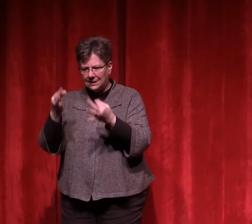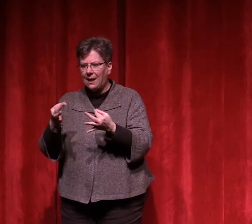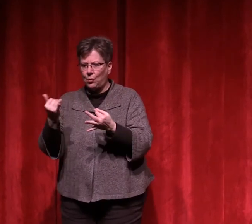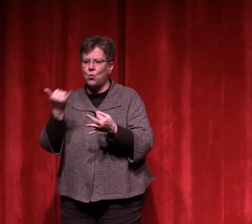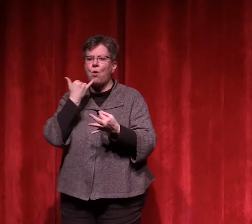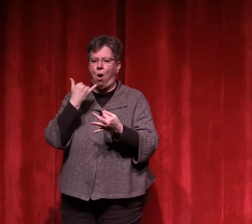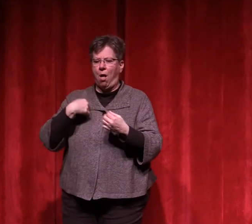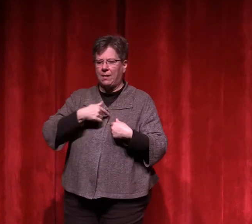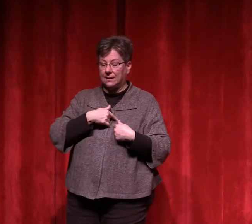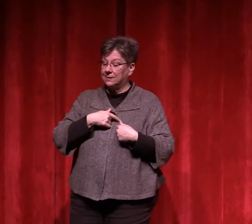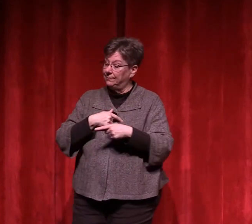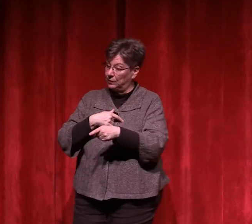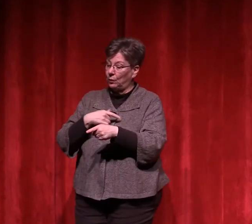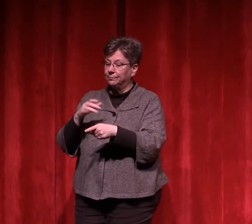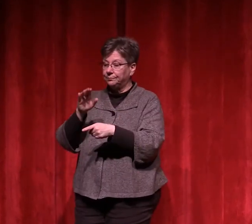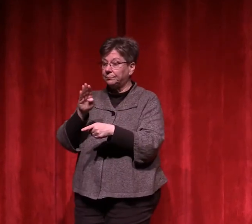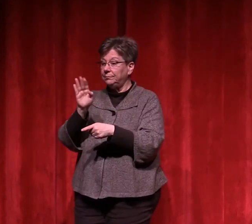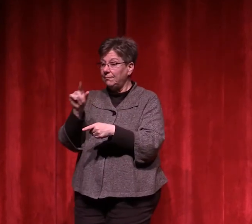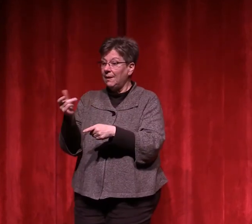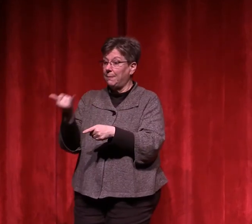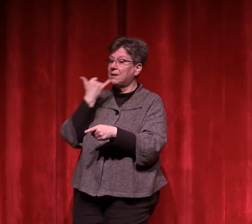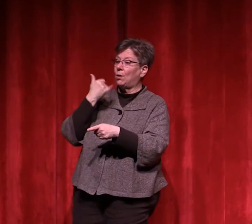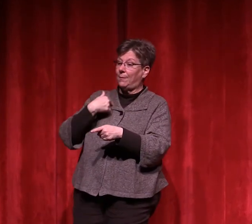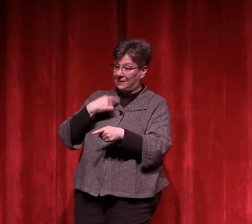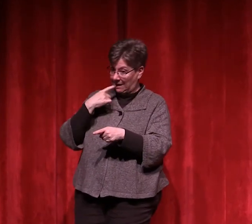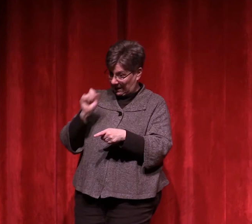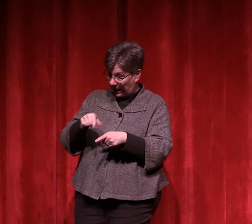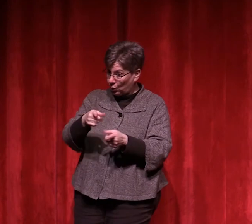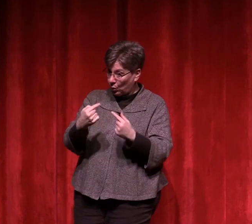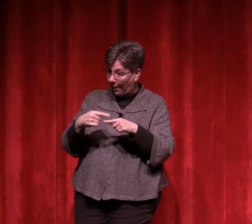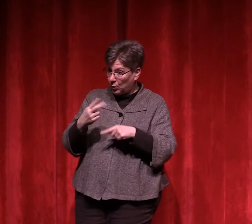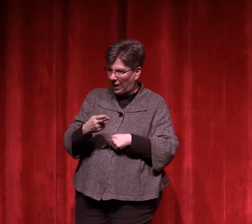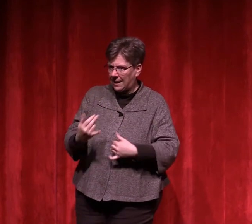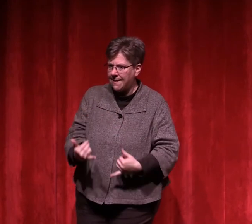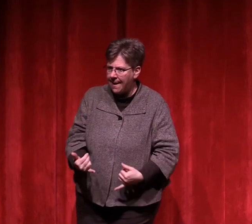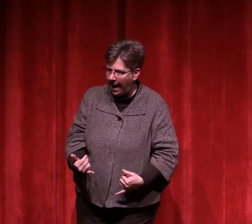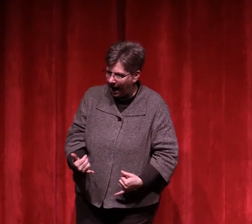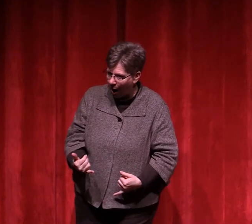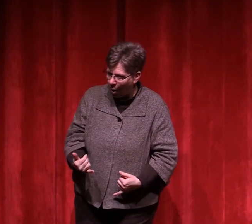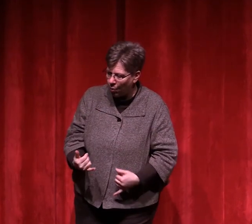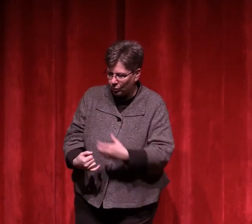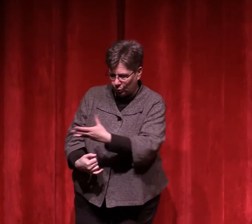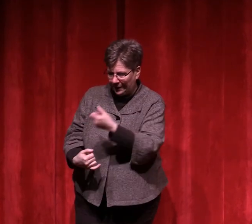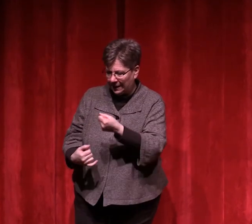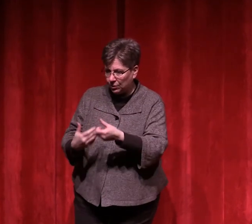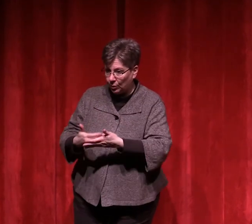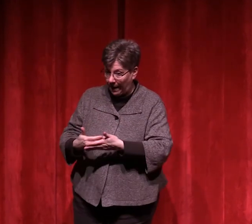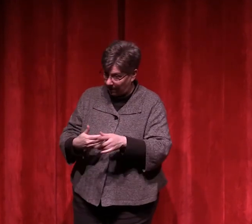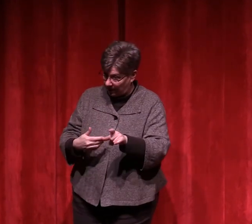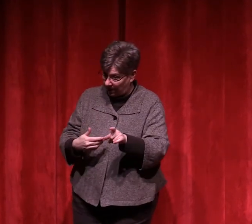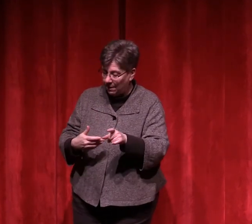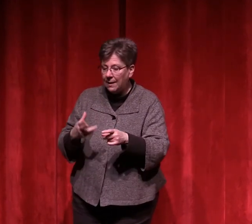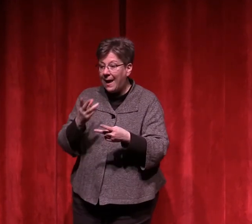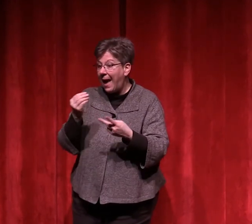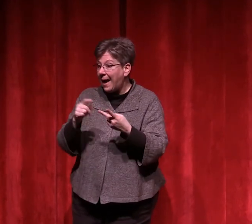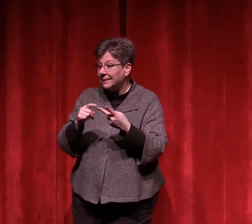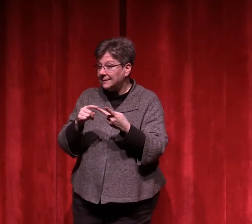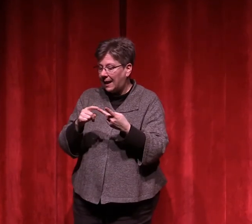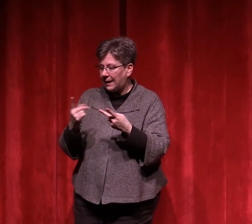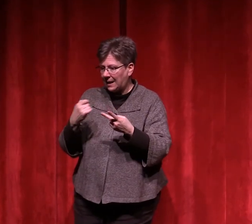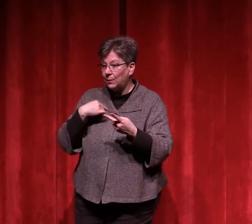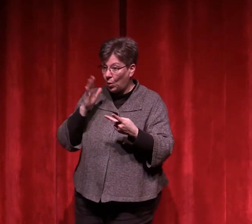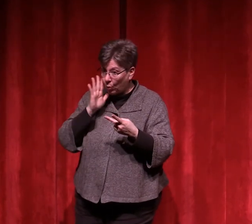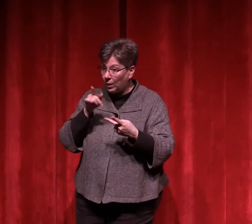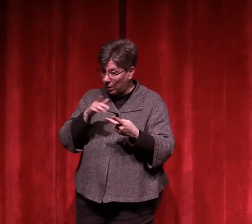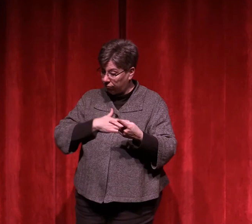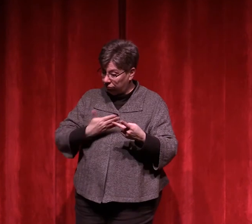Becky had two questions of me. One, can you come to Helena right now and get your baby? And two, will you